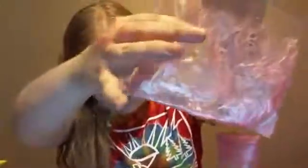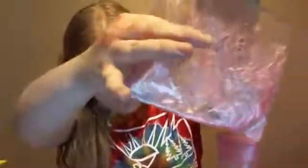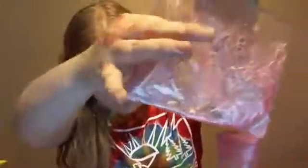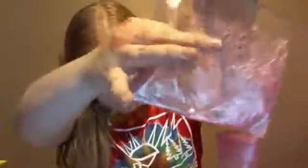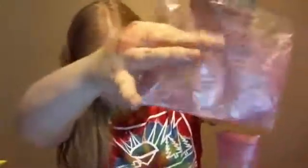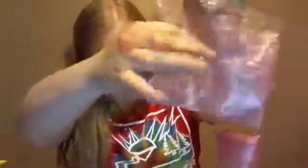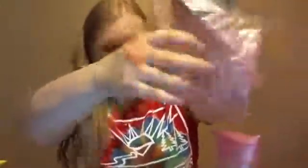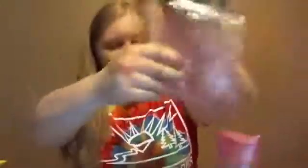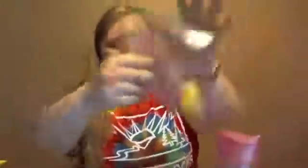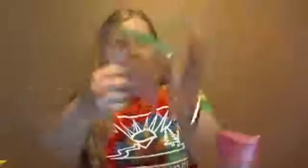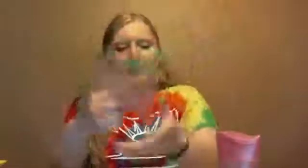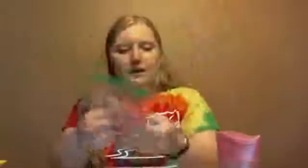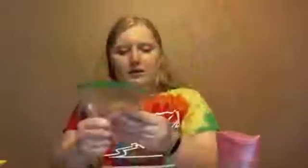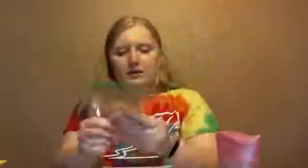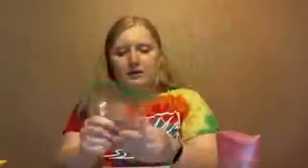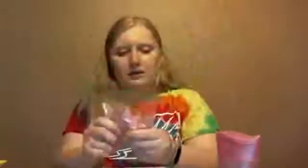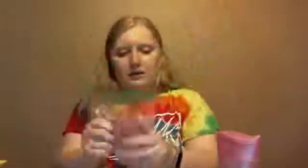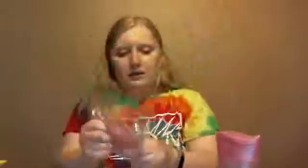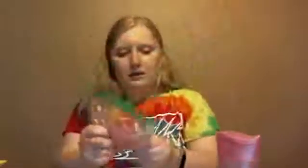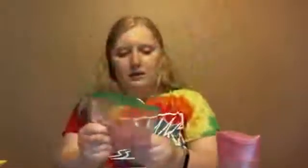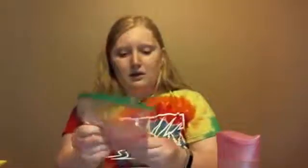Pretty fun to play with.